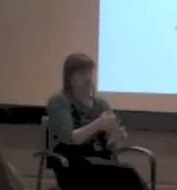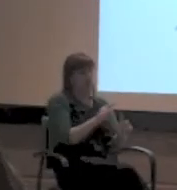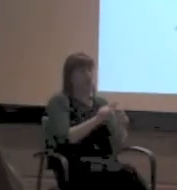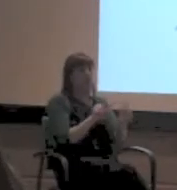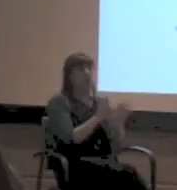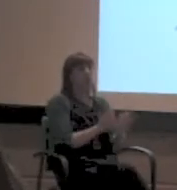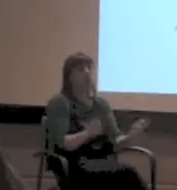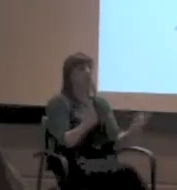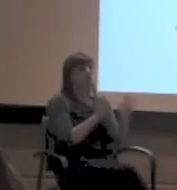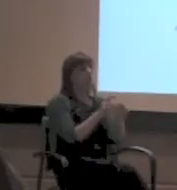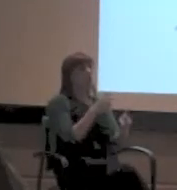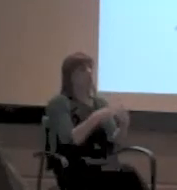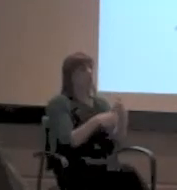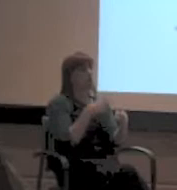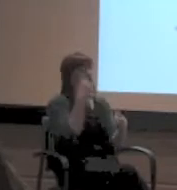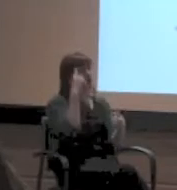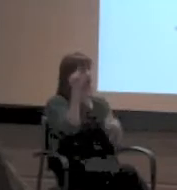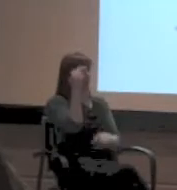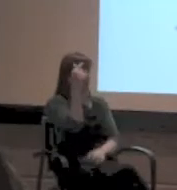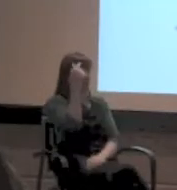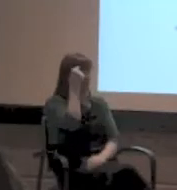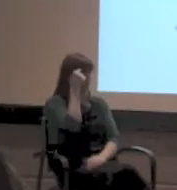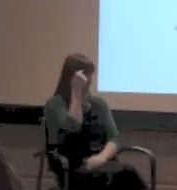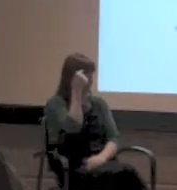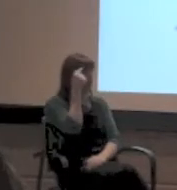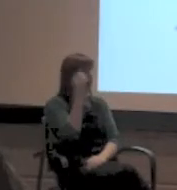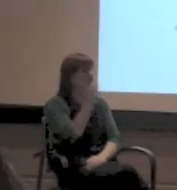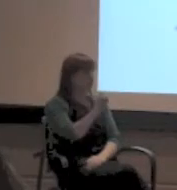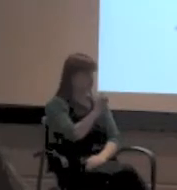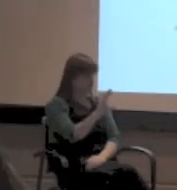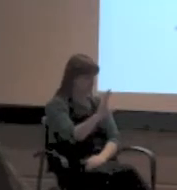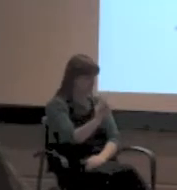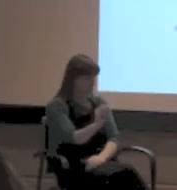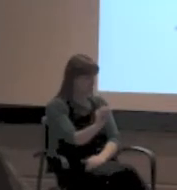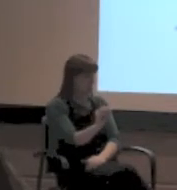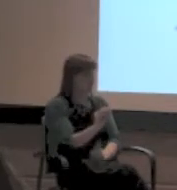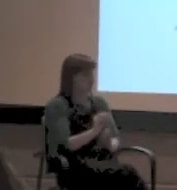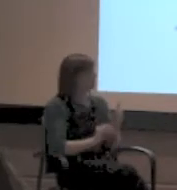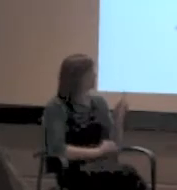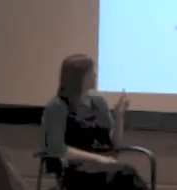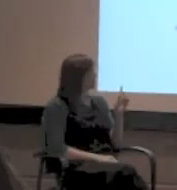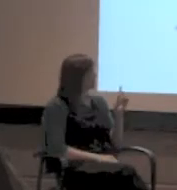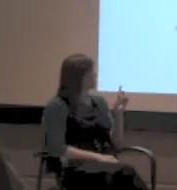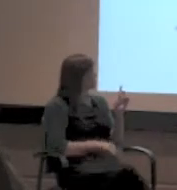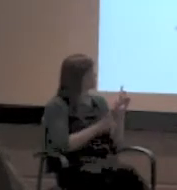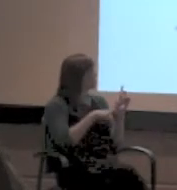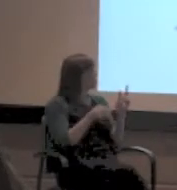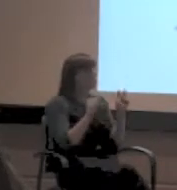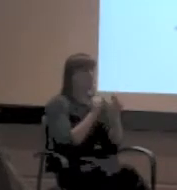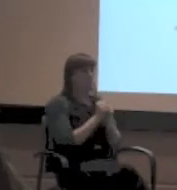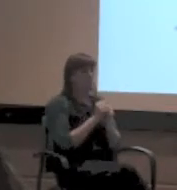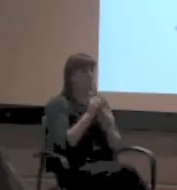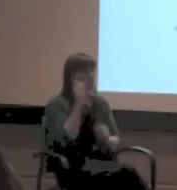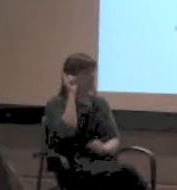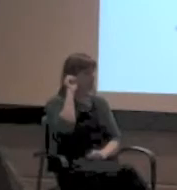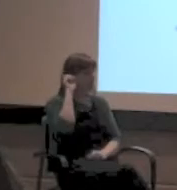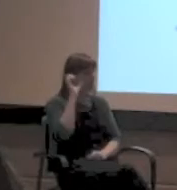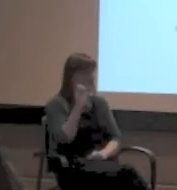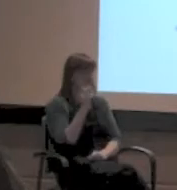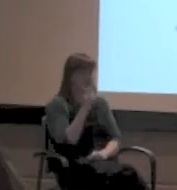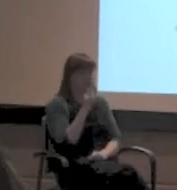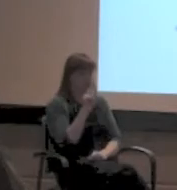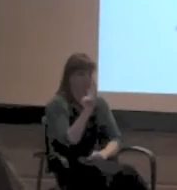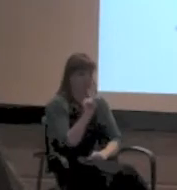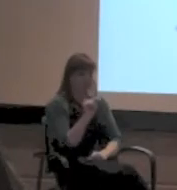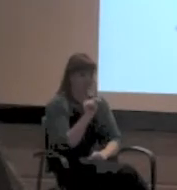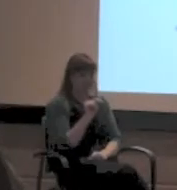important problem for the government and for the insurance company. This is children with shunts account for